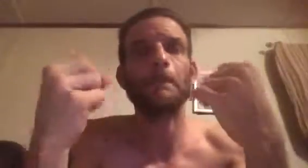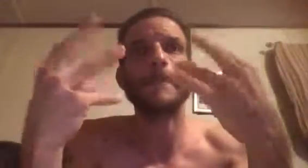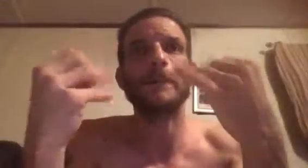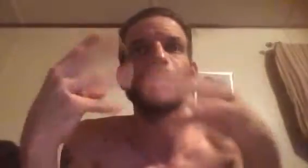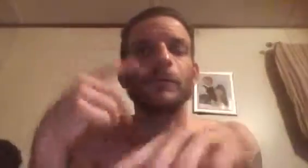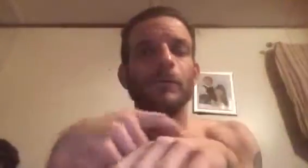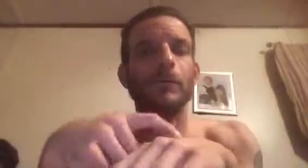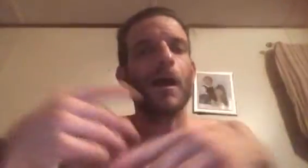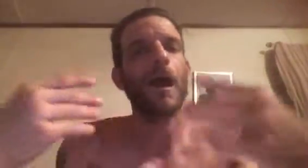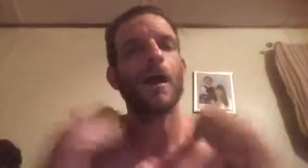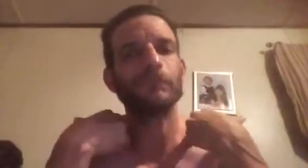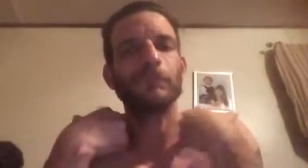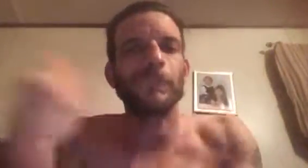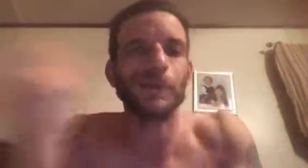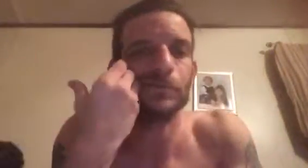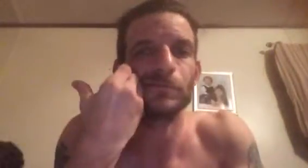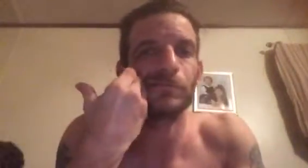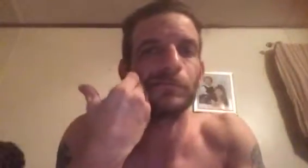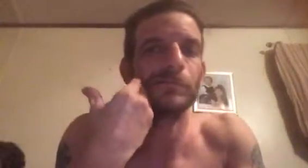The championship car from a couple of years ago, Chris Dipke goes on.